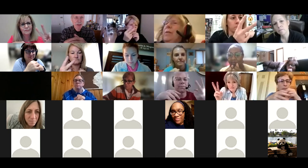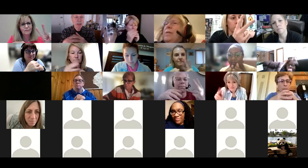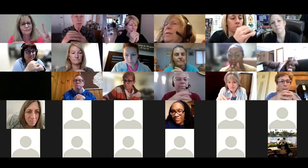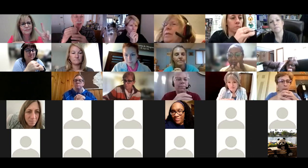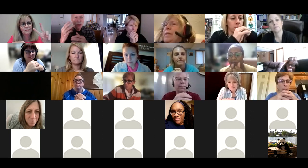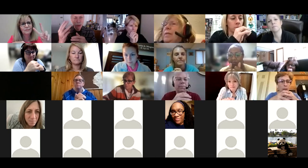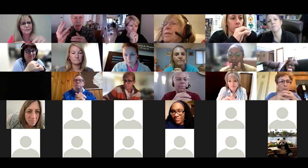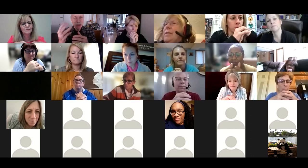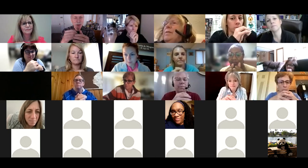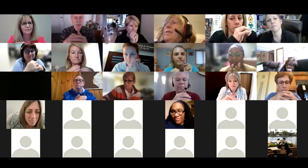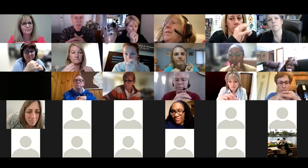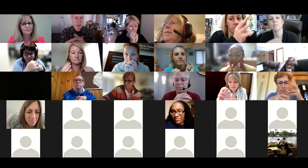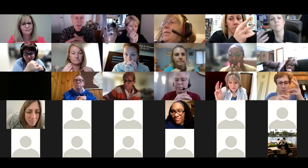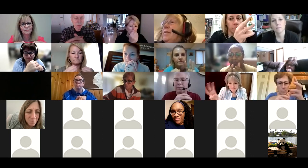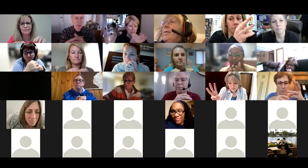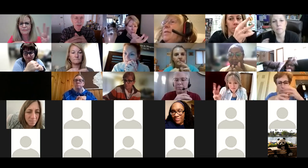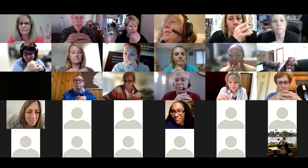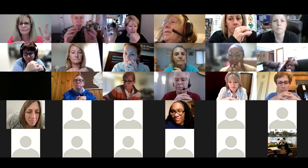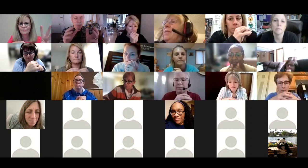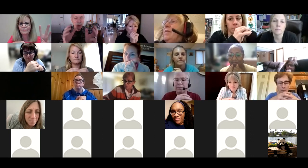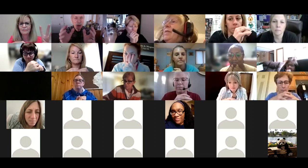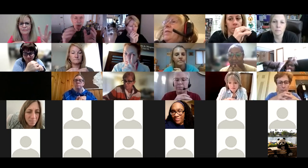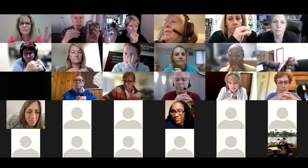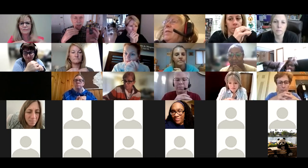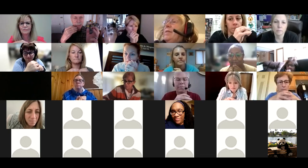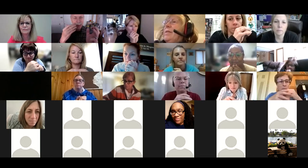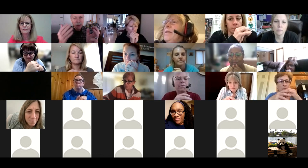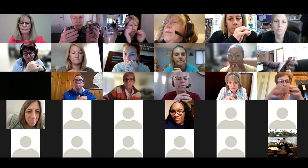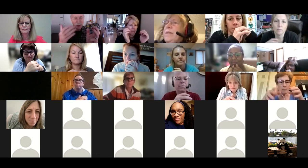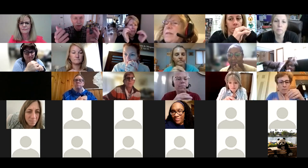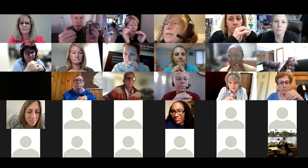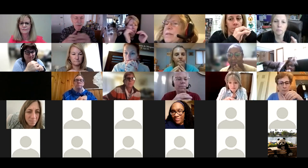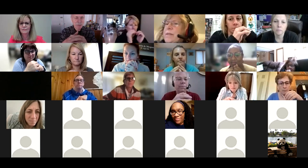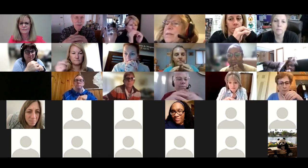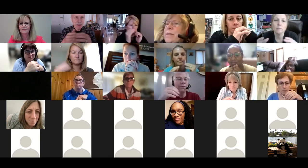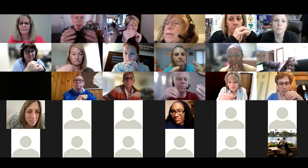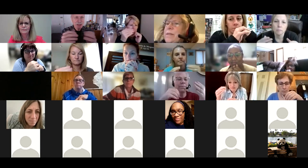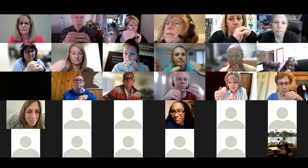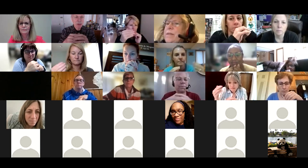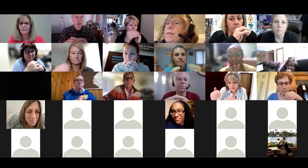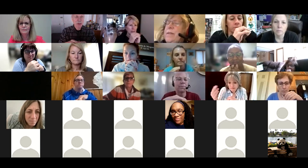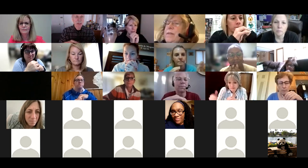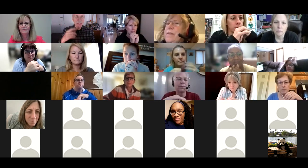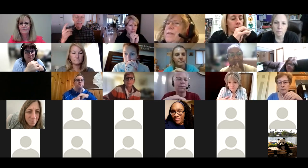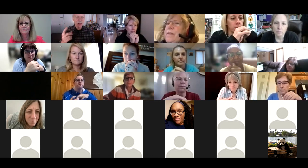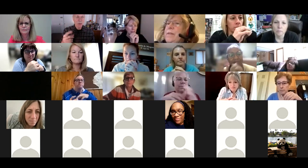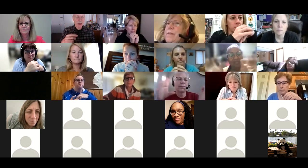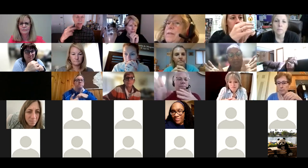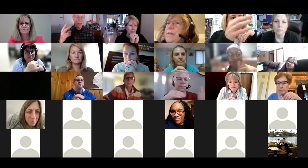Tell me three of your favorite games. If you use that number leading sentence, it guides them to a single whammy, a